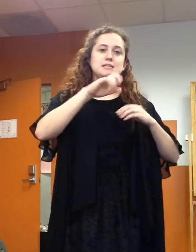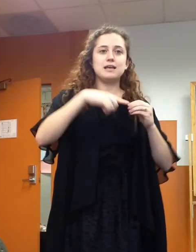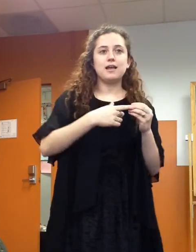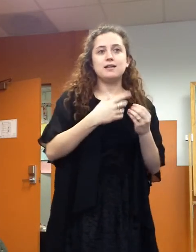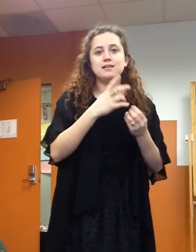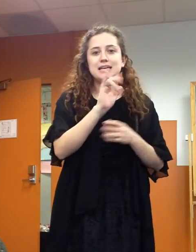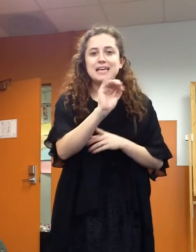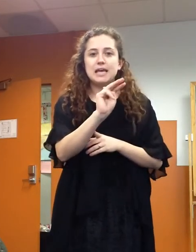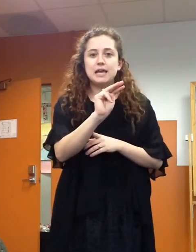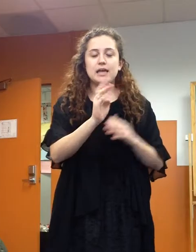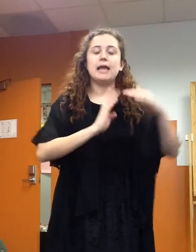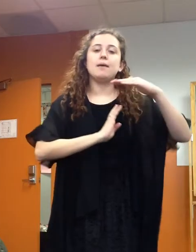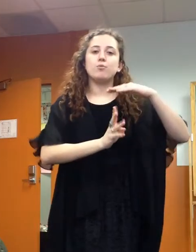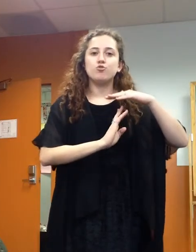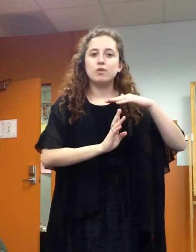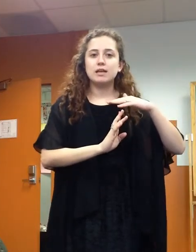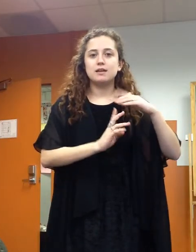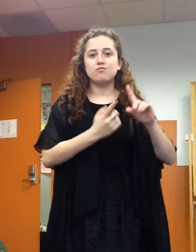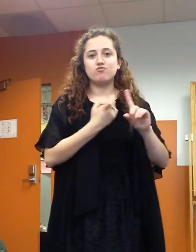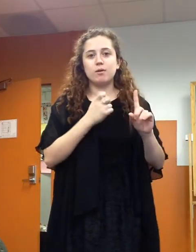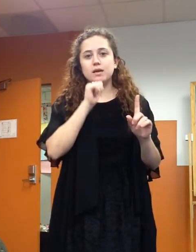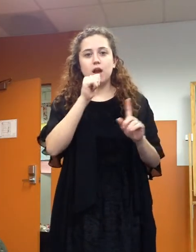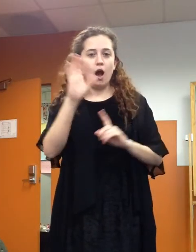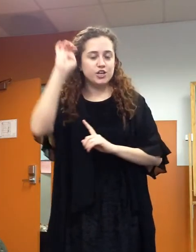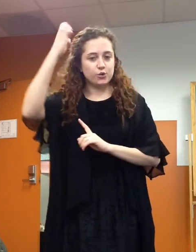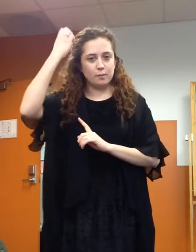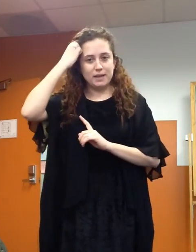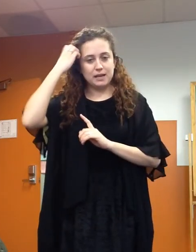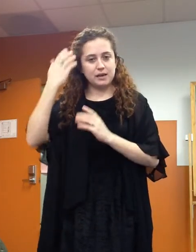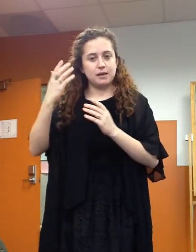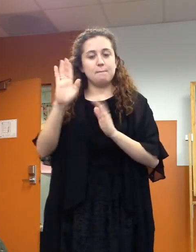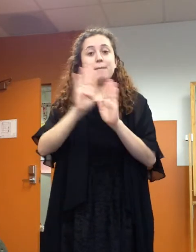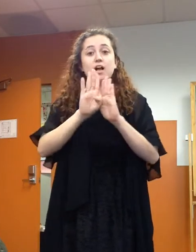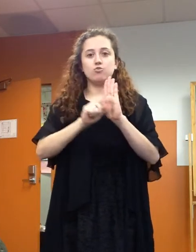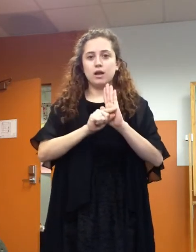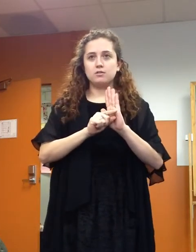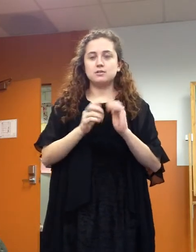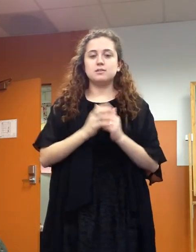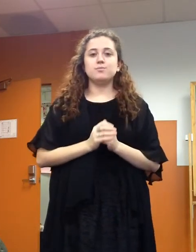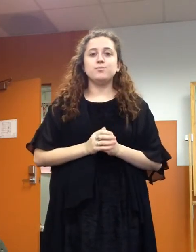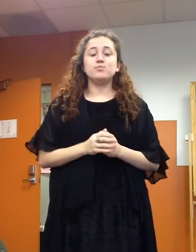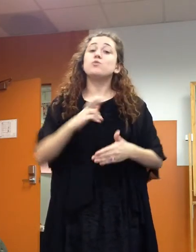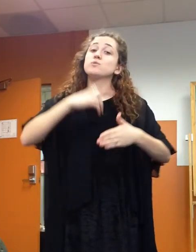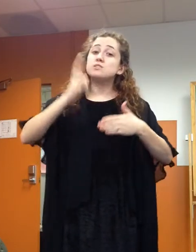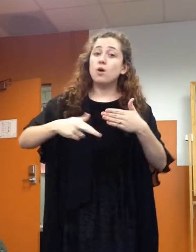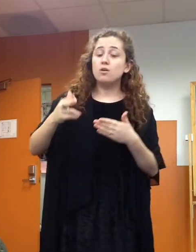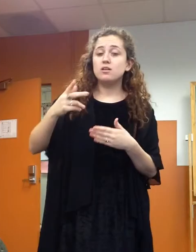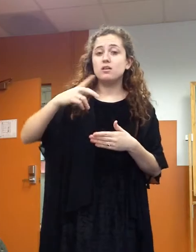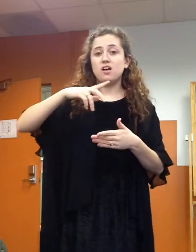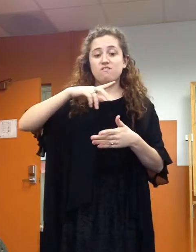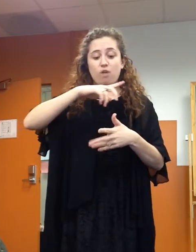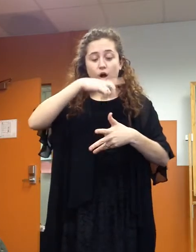And the result of this educationally was that in the school systems,